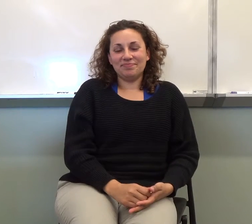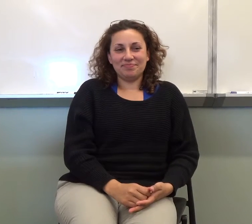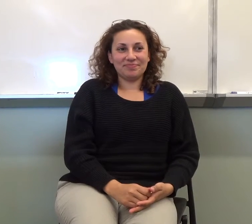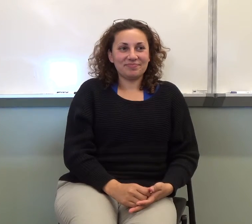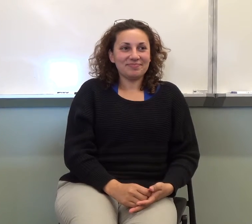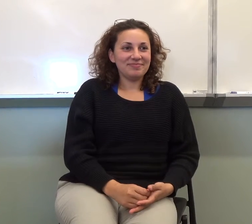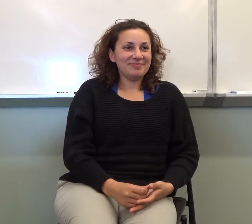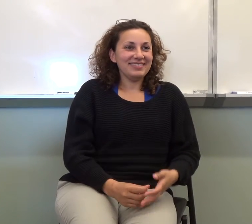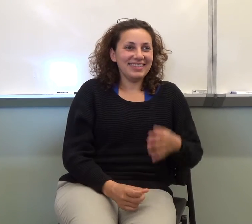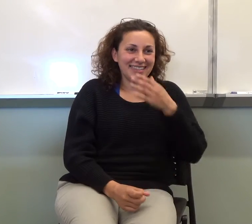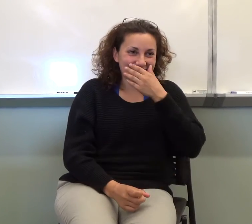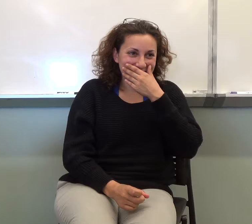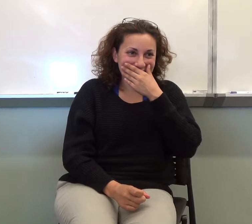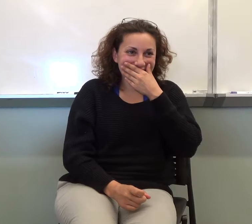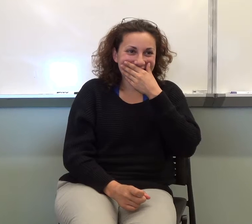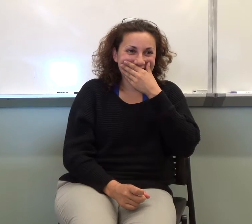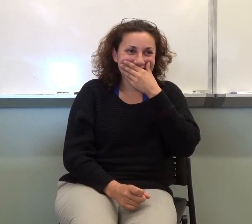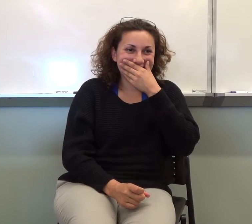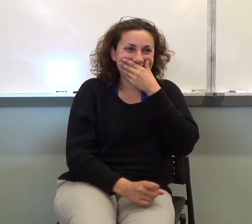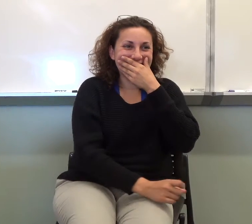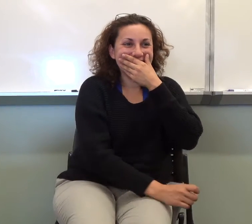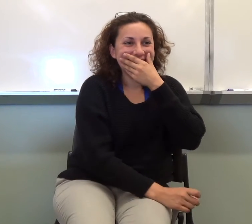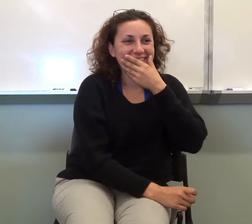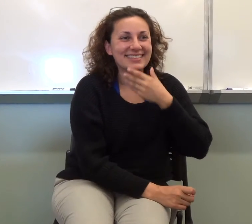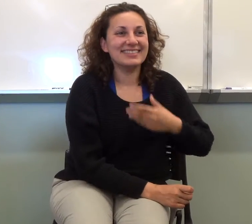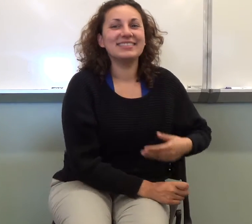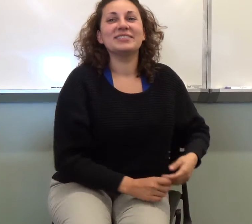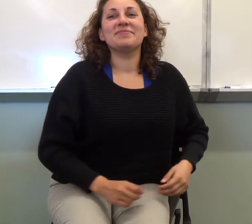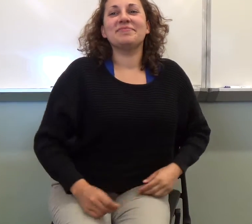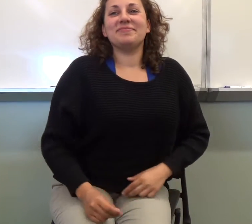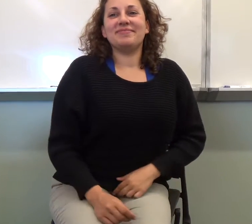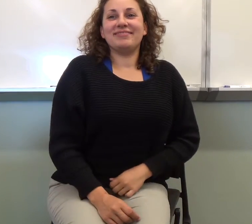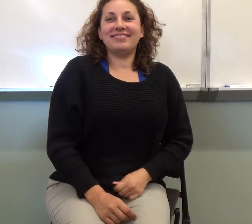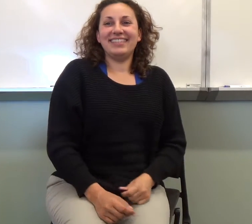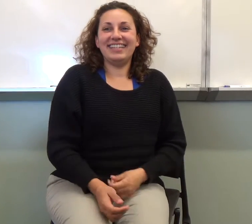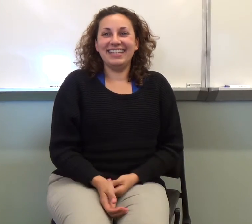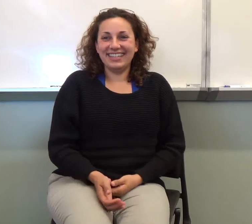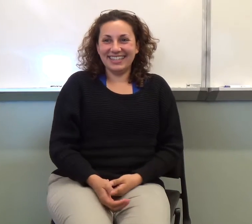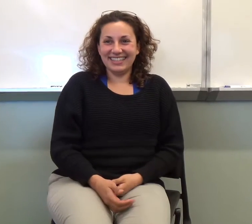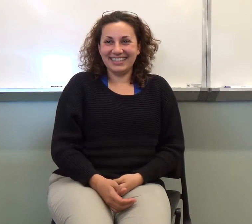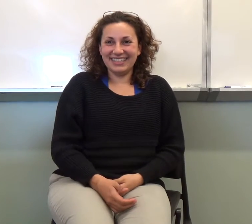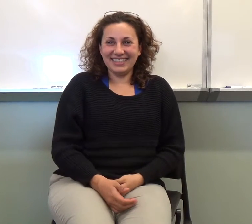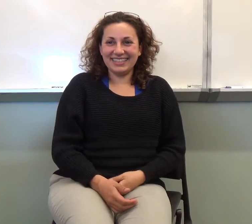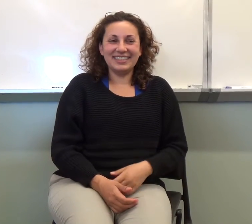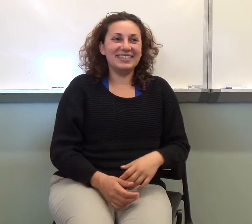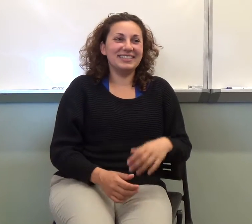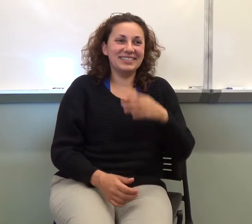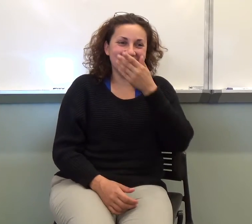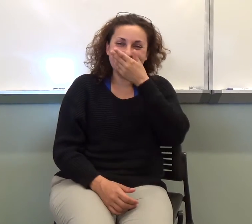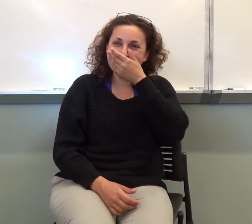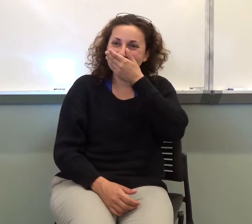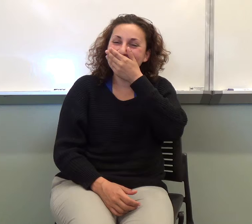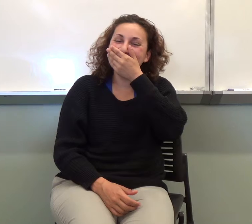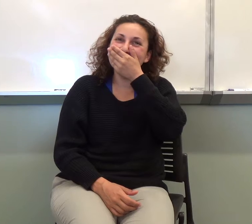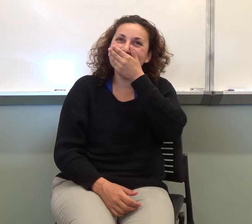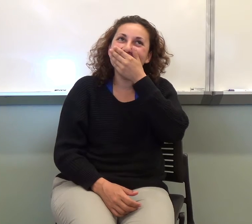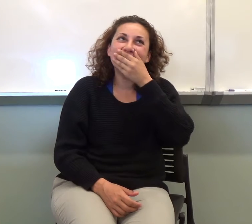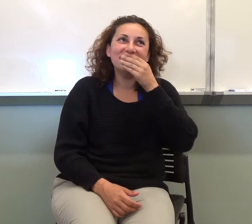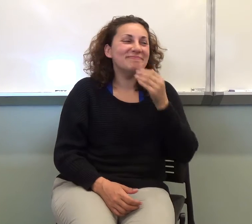Which is a hard thing to get, by the way, because, you know, a lot of the Japanese manufacturers do actually build a car here in the